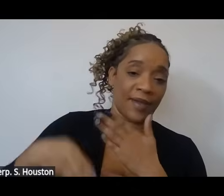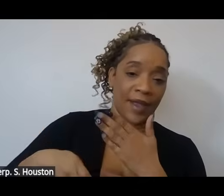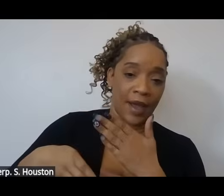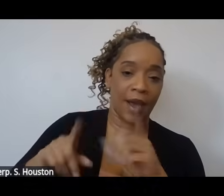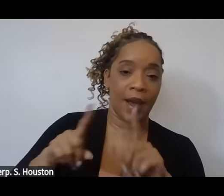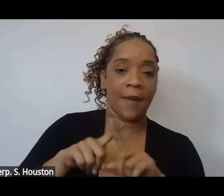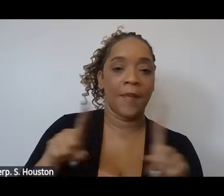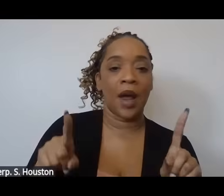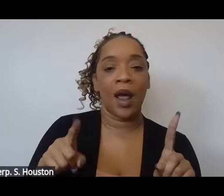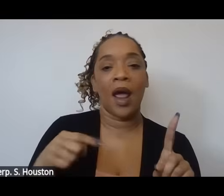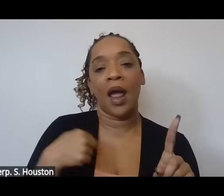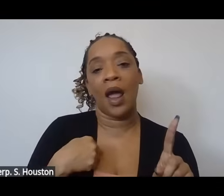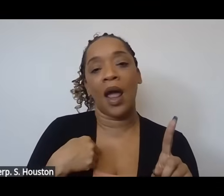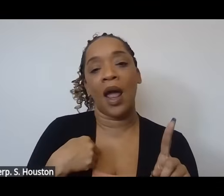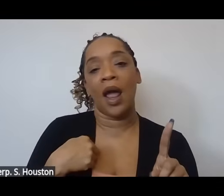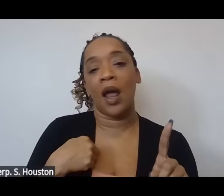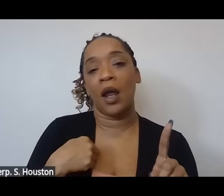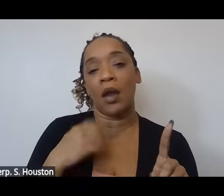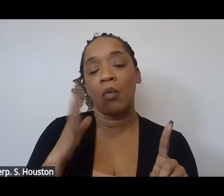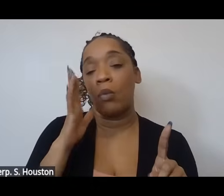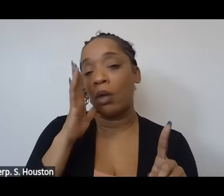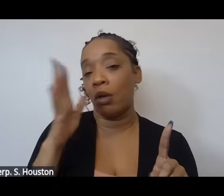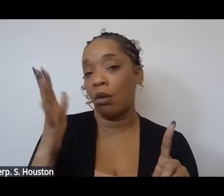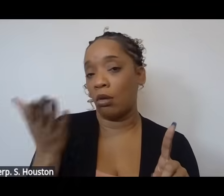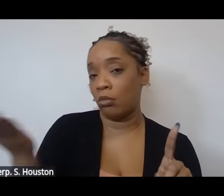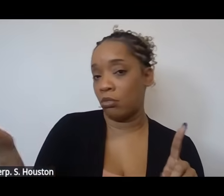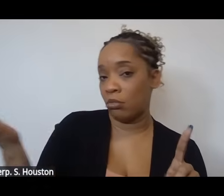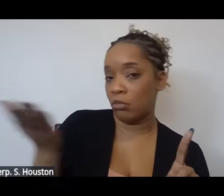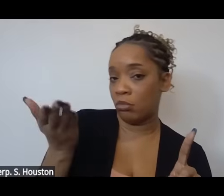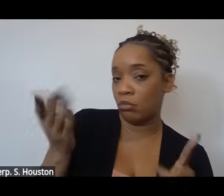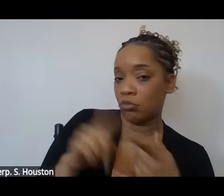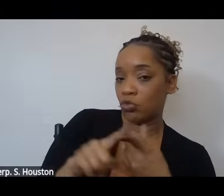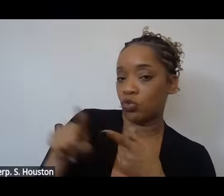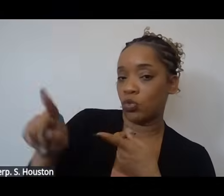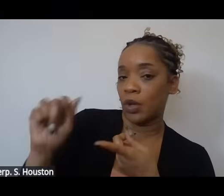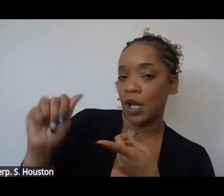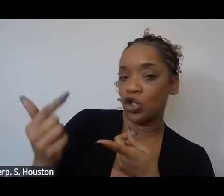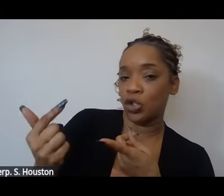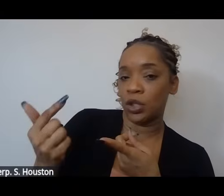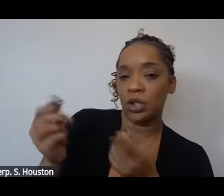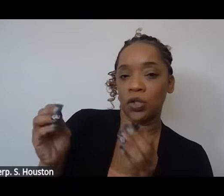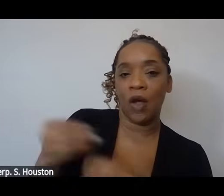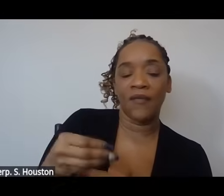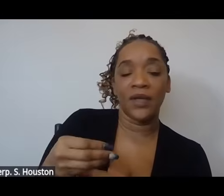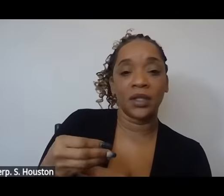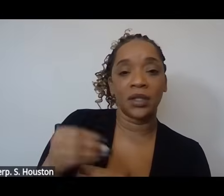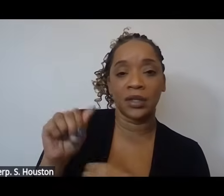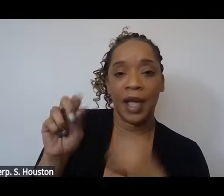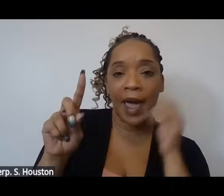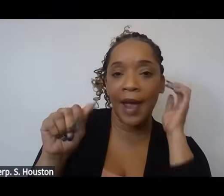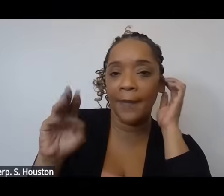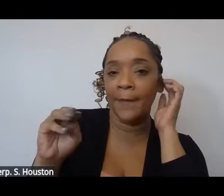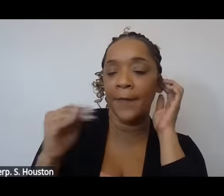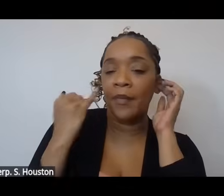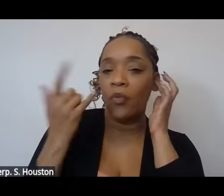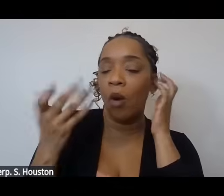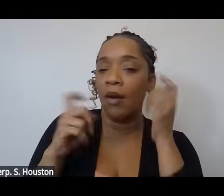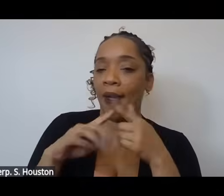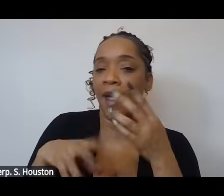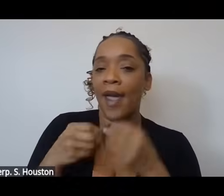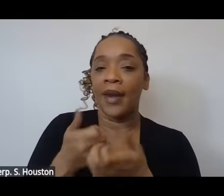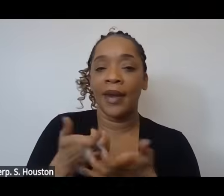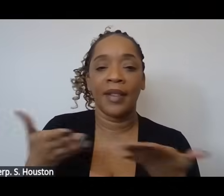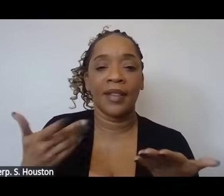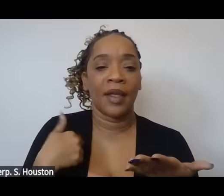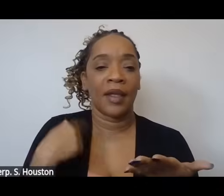office if you want to add anything. But I think it would be up to the board whether this would apply to